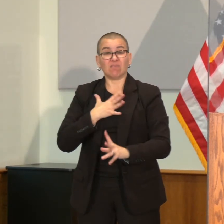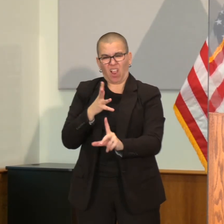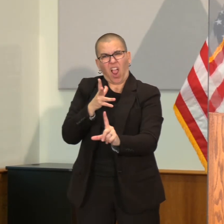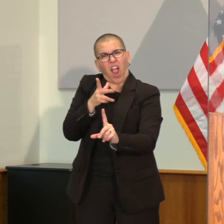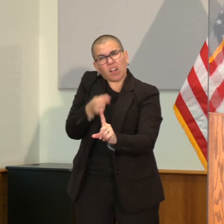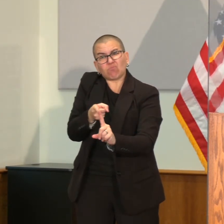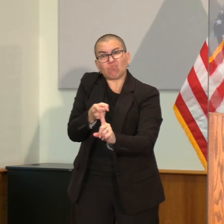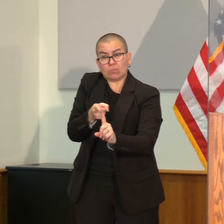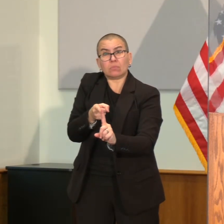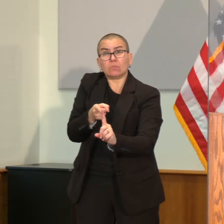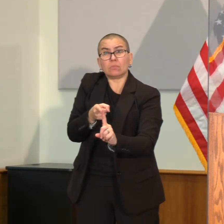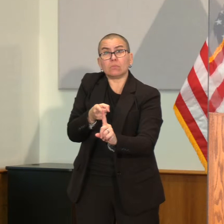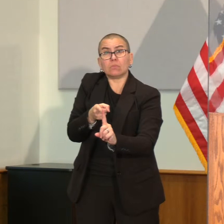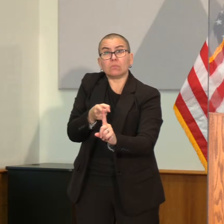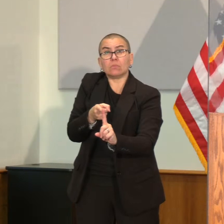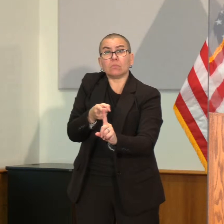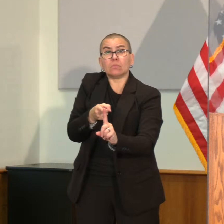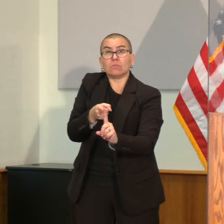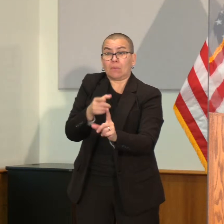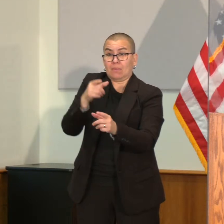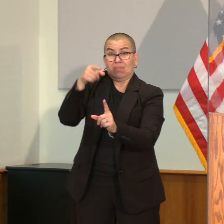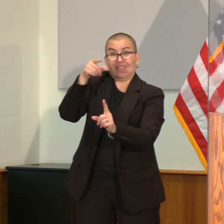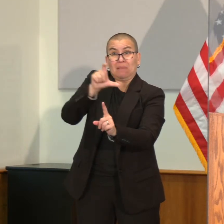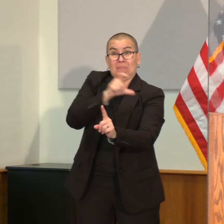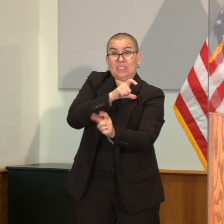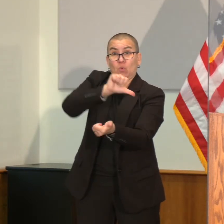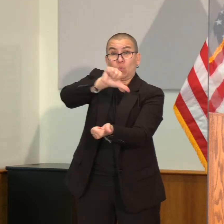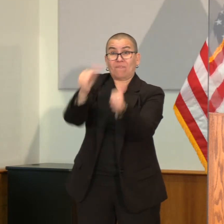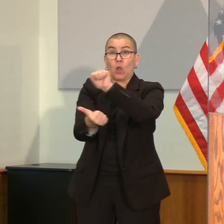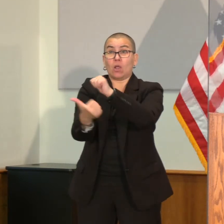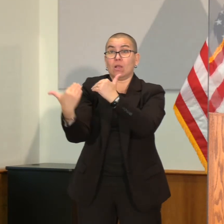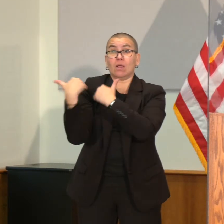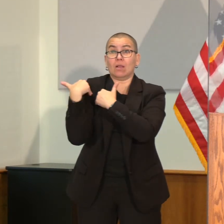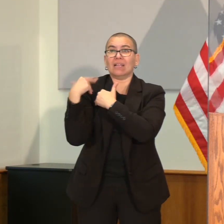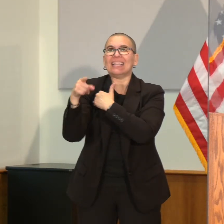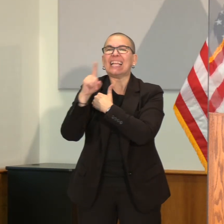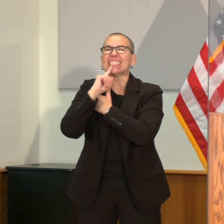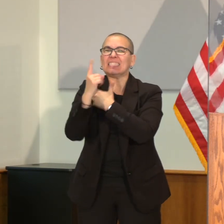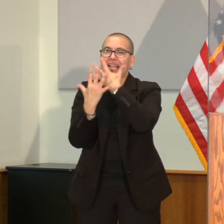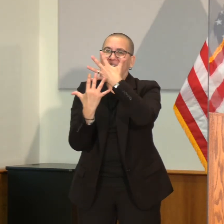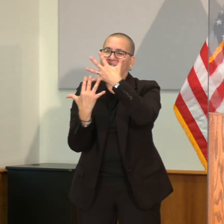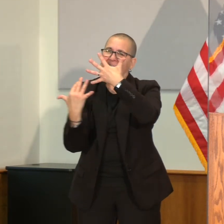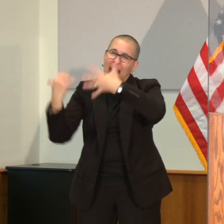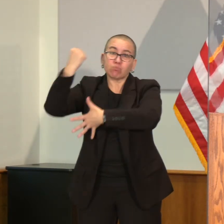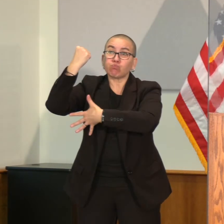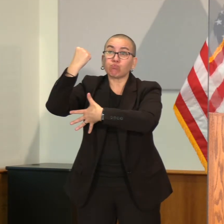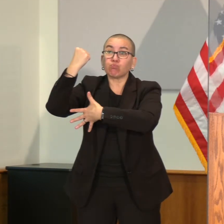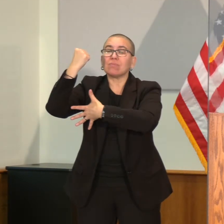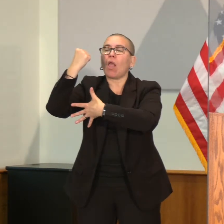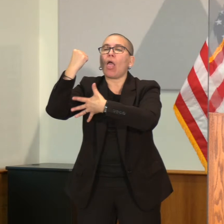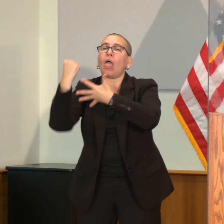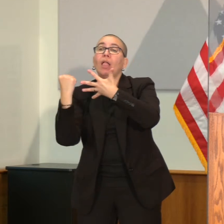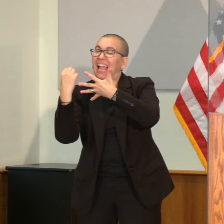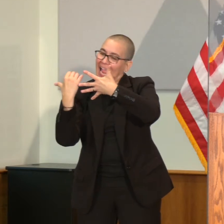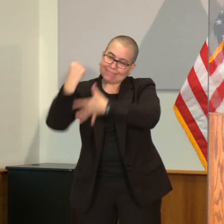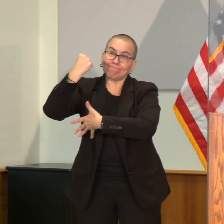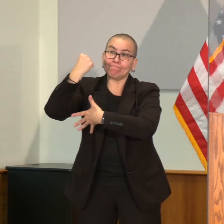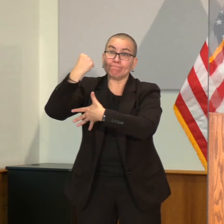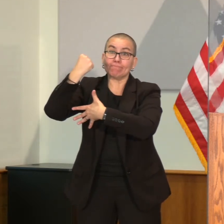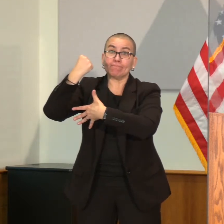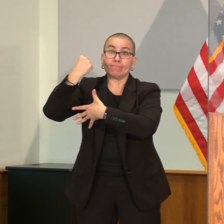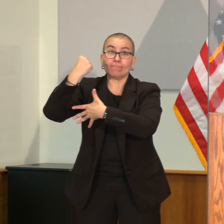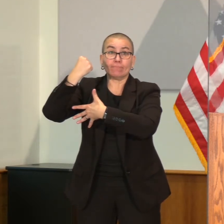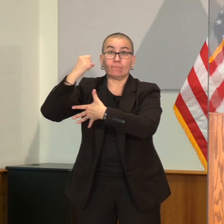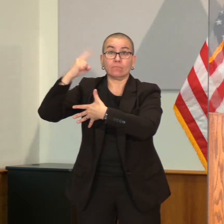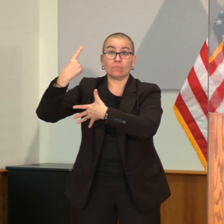these reforms and accountability measures a priority, and that is still where I stand. These have to be a priority. As the governor just said,